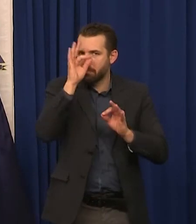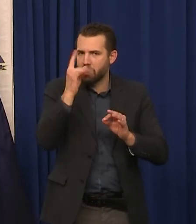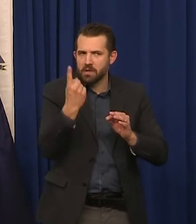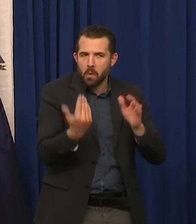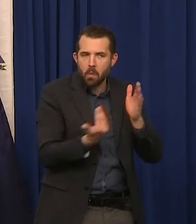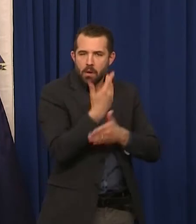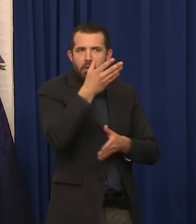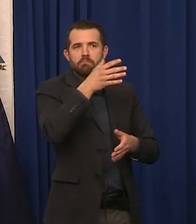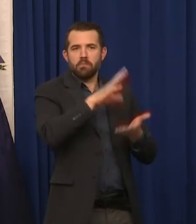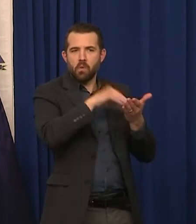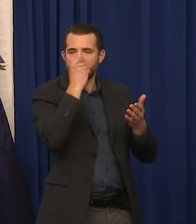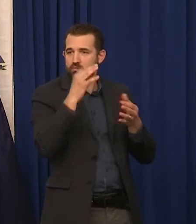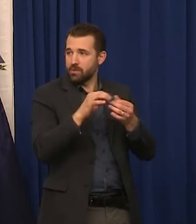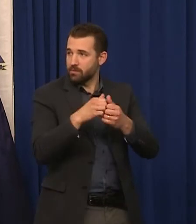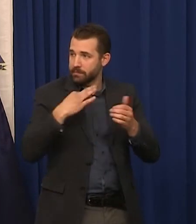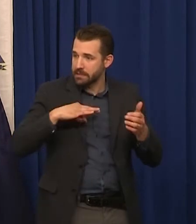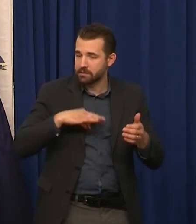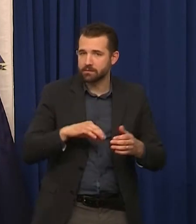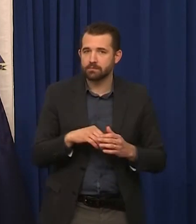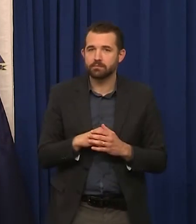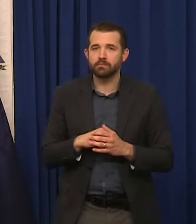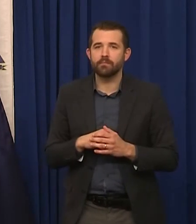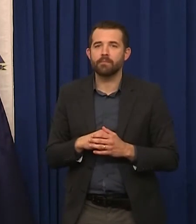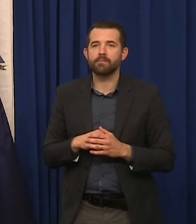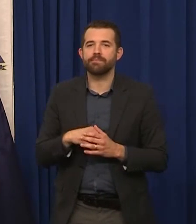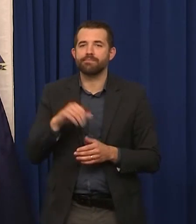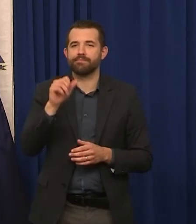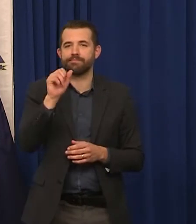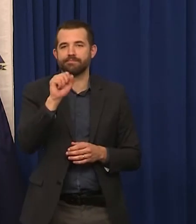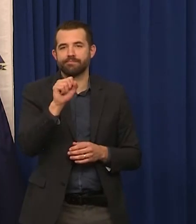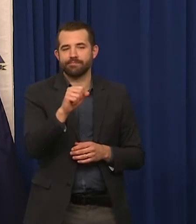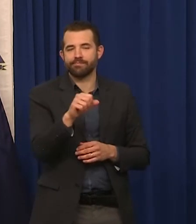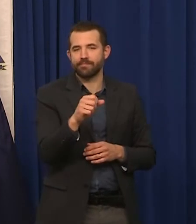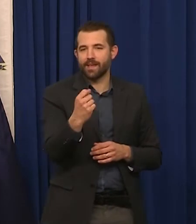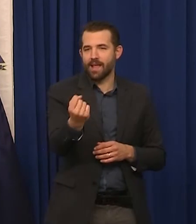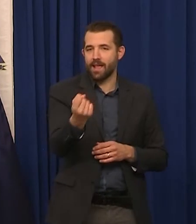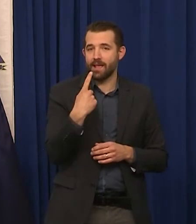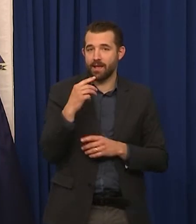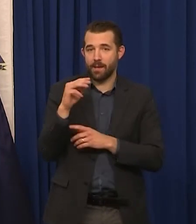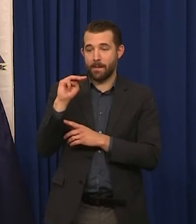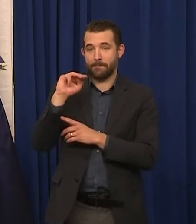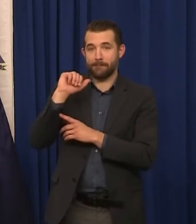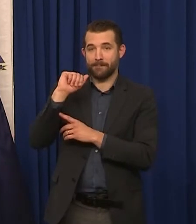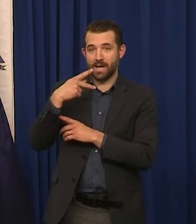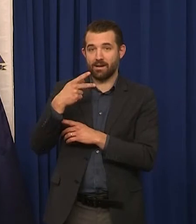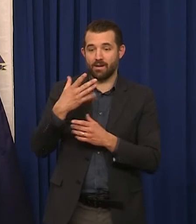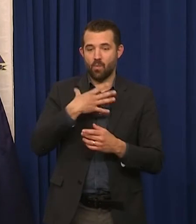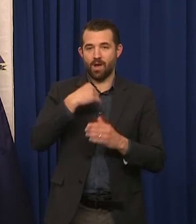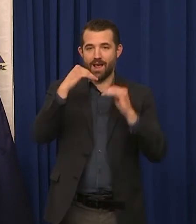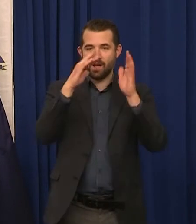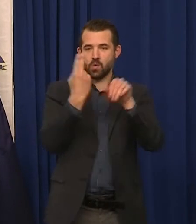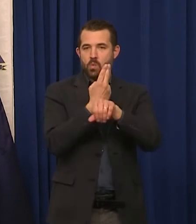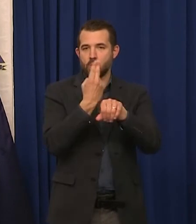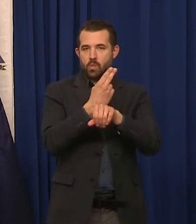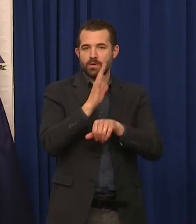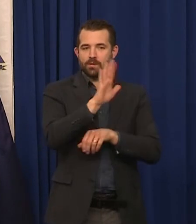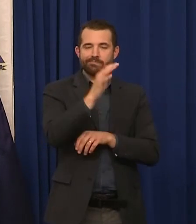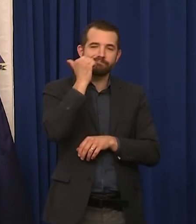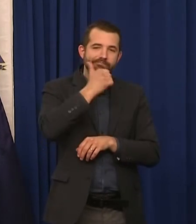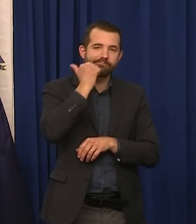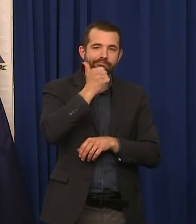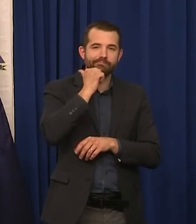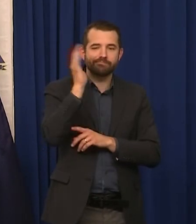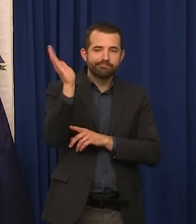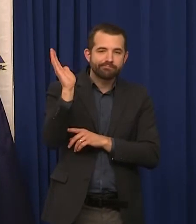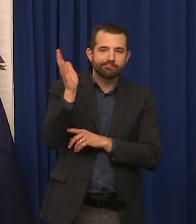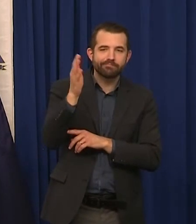Michael's question is about a map that the White House has circulated and has used in some of their briefings. We've taken a look at the